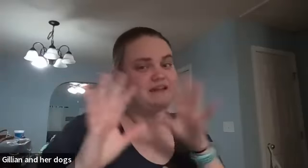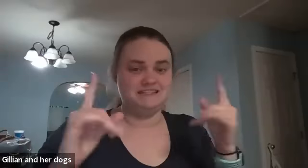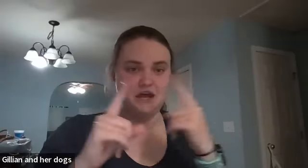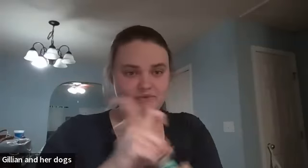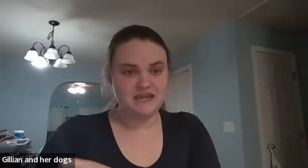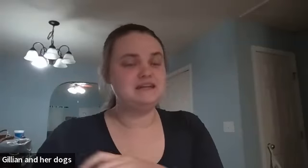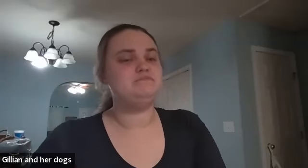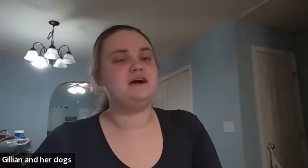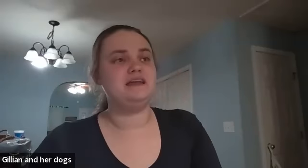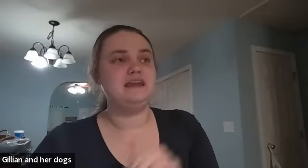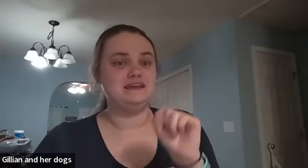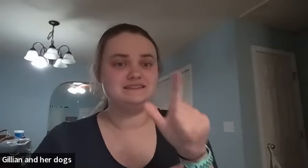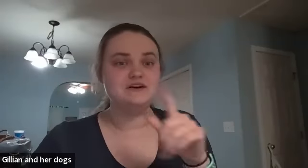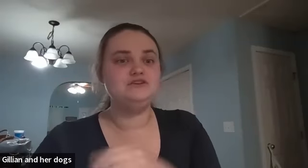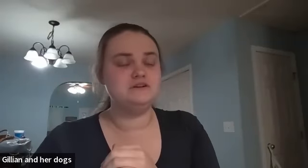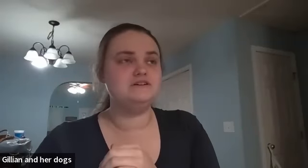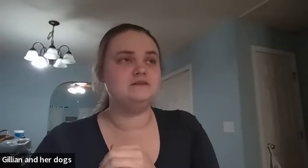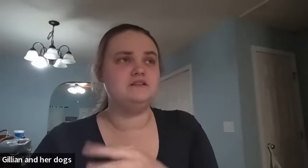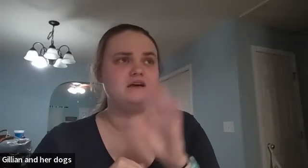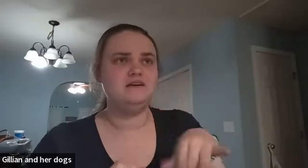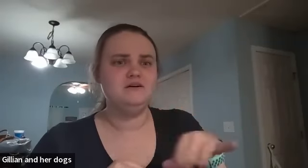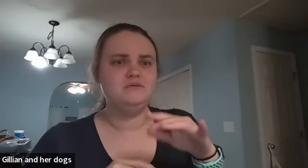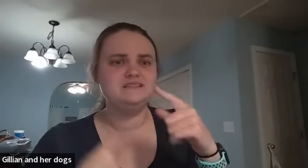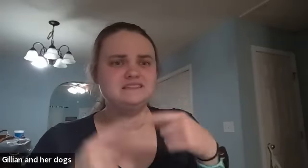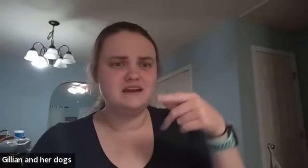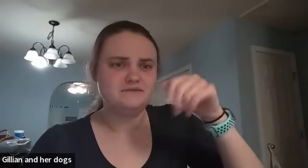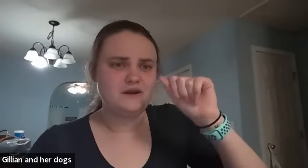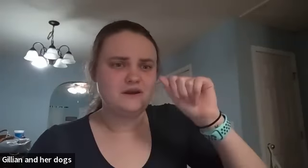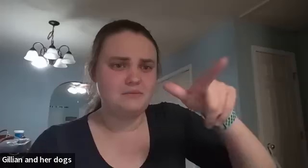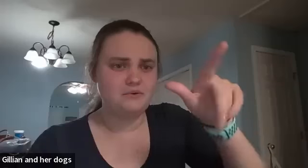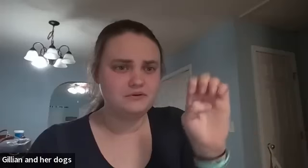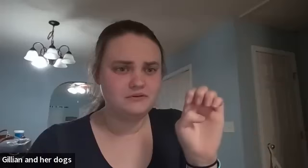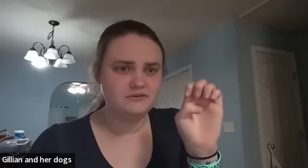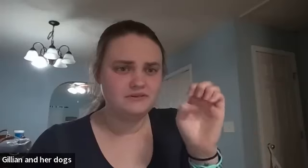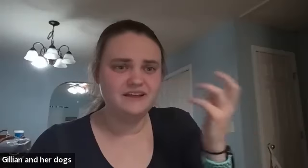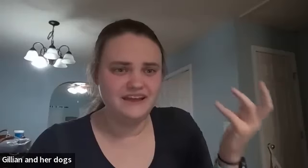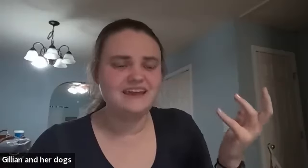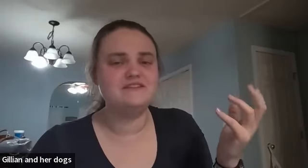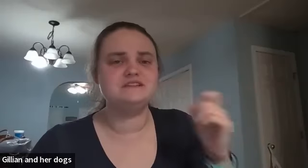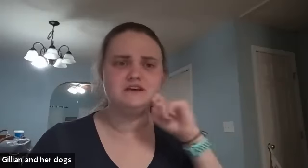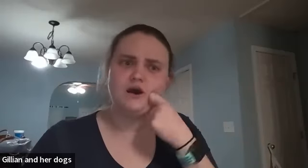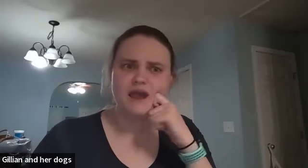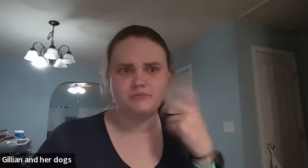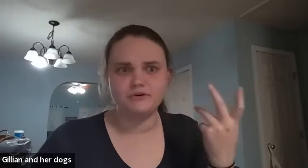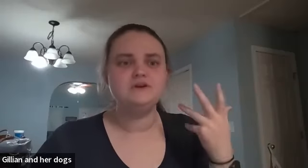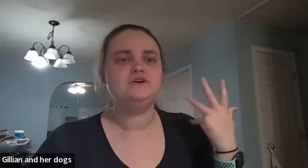gets complicated. But in ASL, you literally can be like, what's the sign for apple? and they'll tell you, oh, apple.